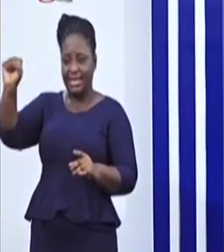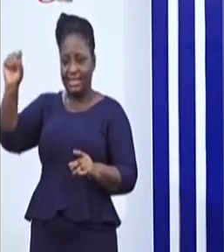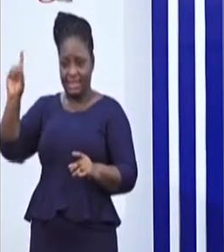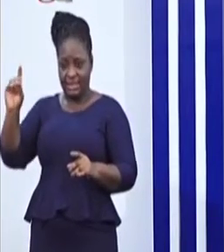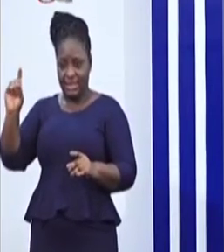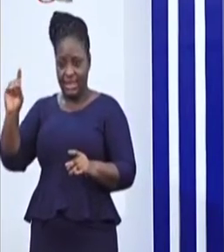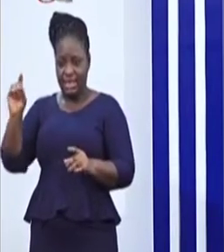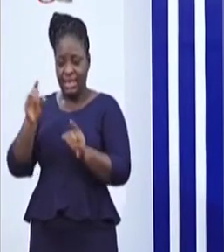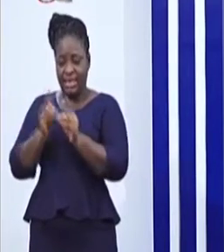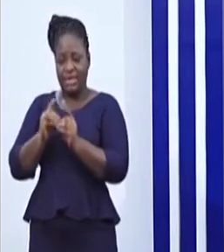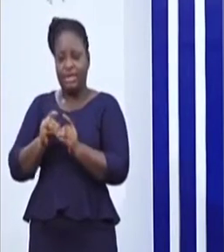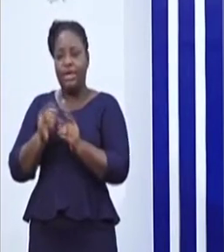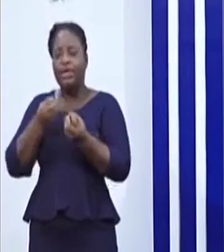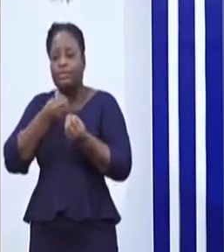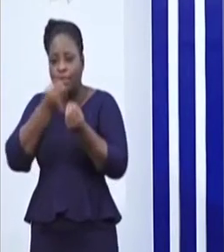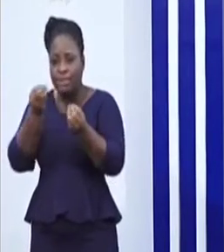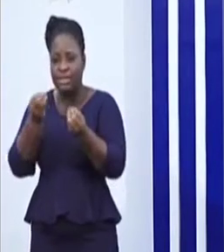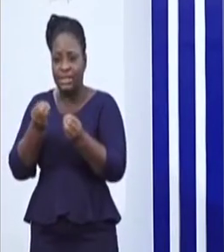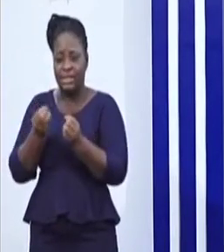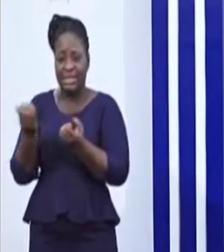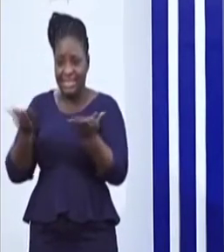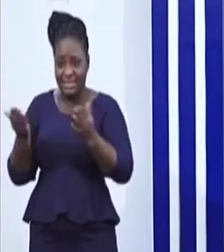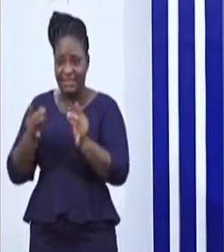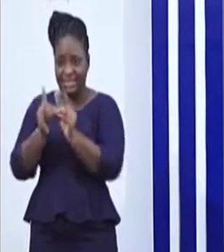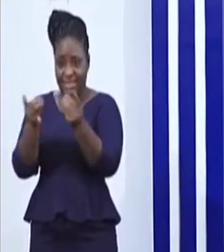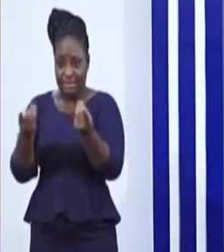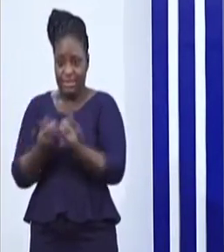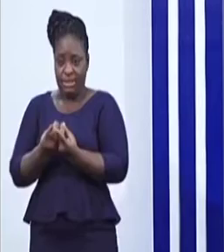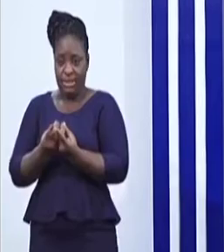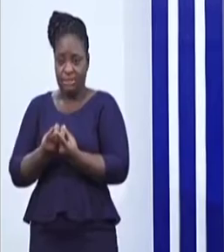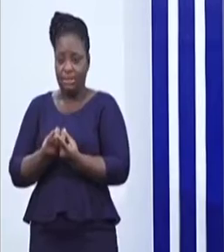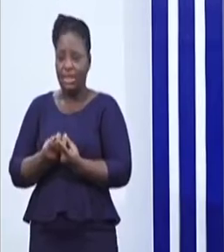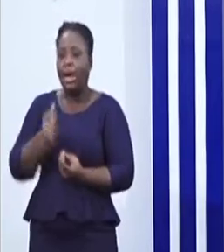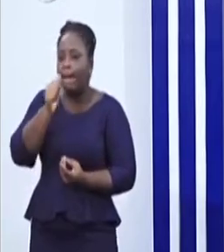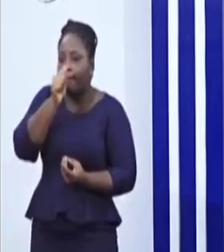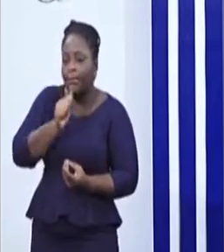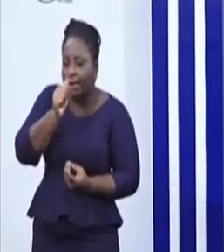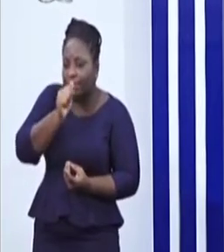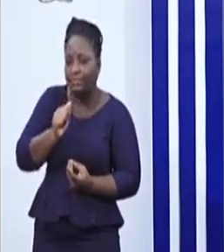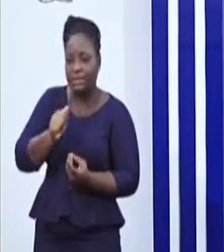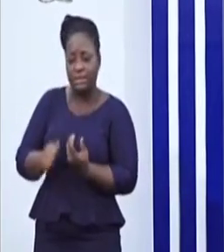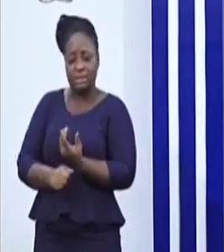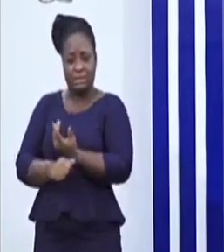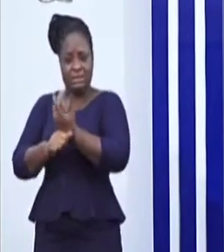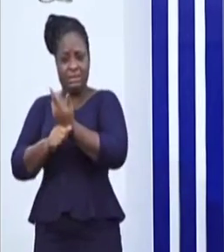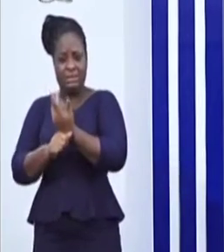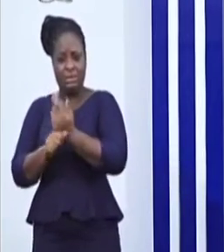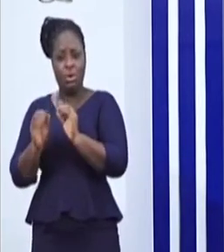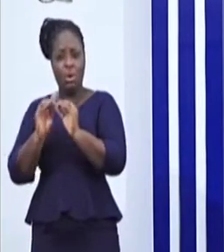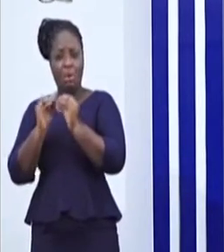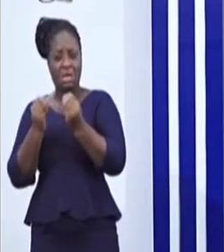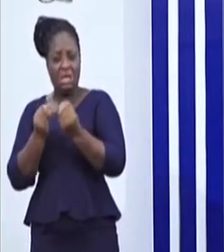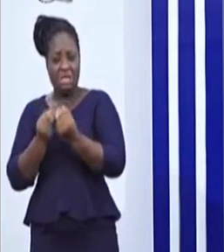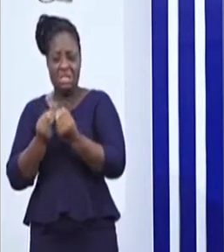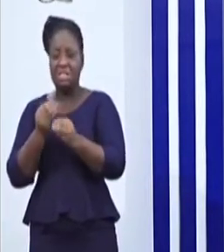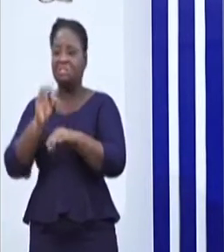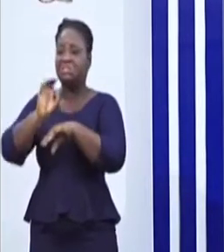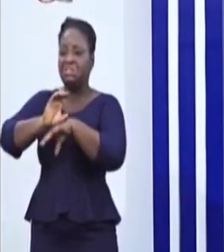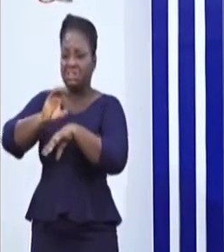collaborating agencies such as the NCCE, private sector assisting organizations and